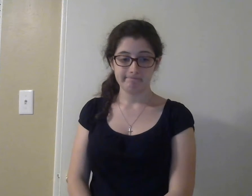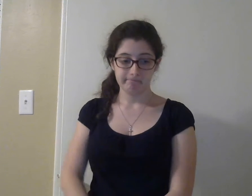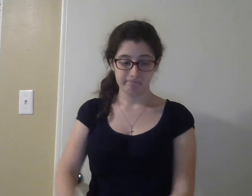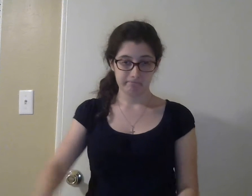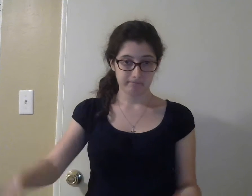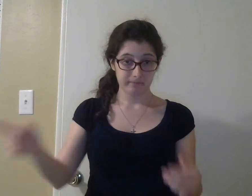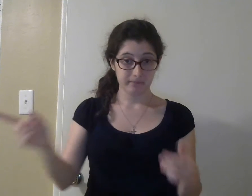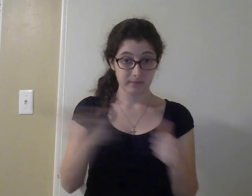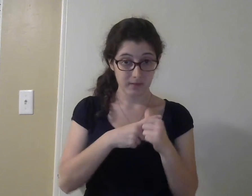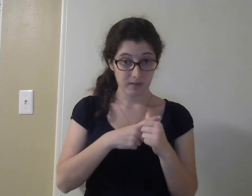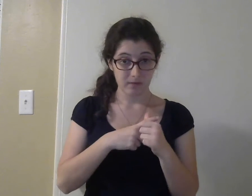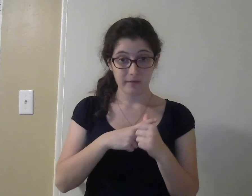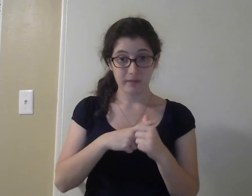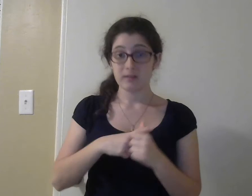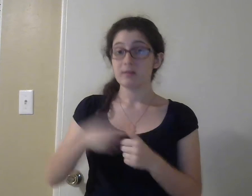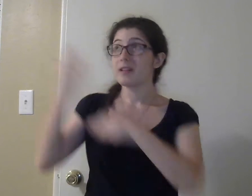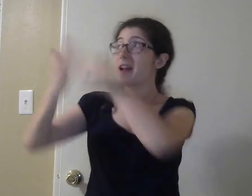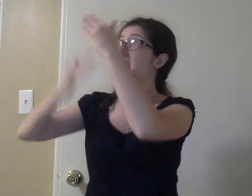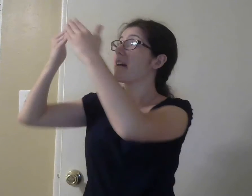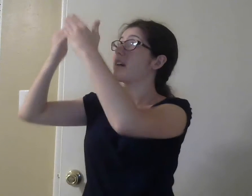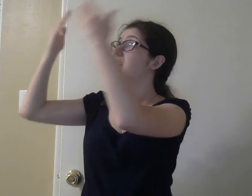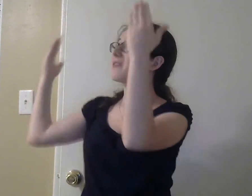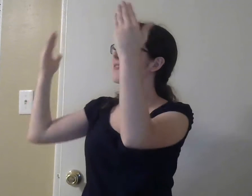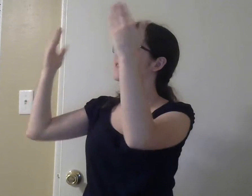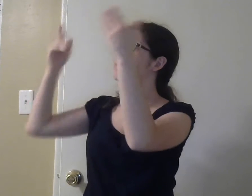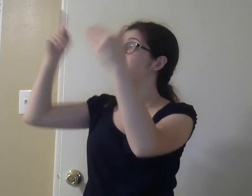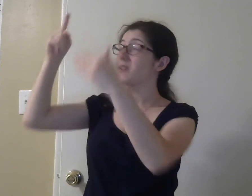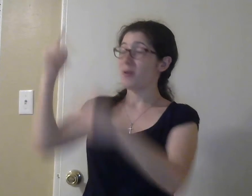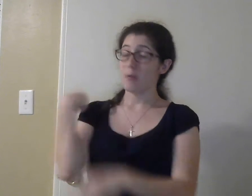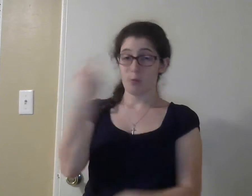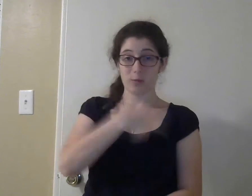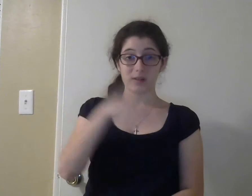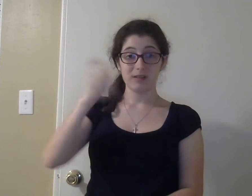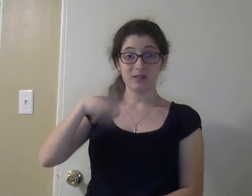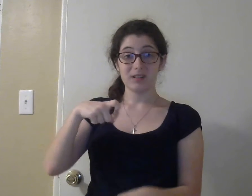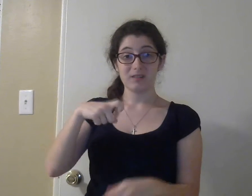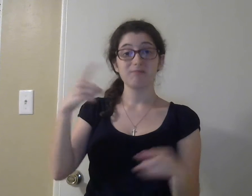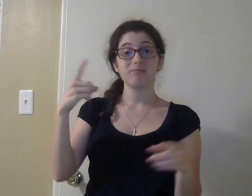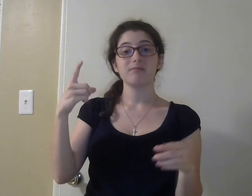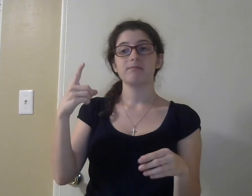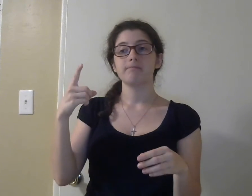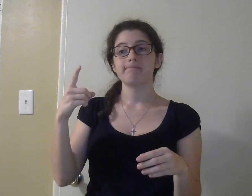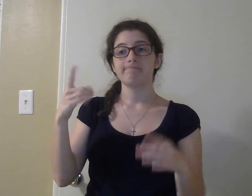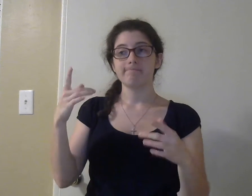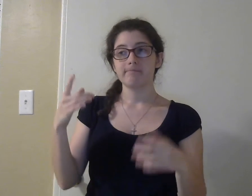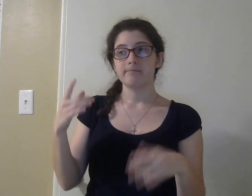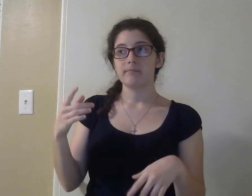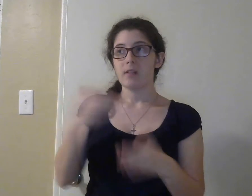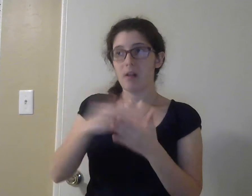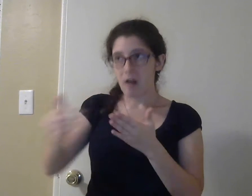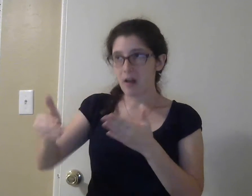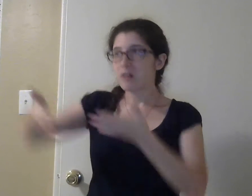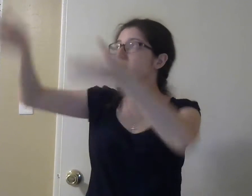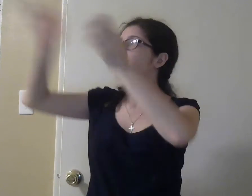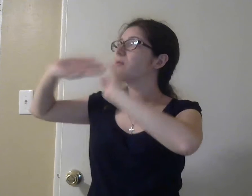other world, to heaven, the world of heaven, where Christ is and his rewards are, where all the saints are, where all the